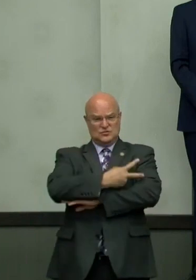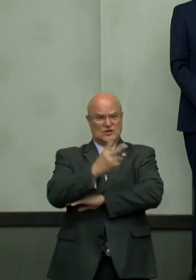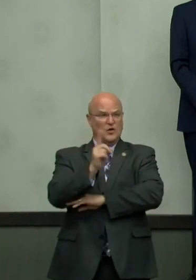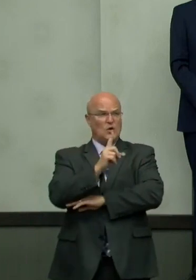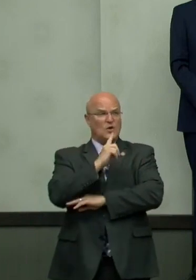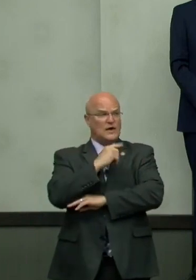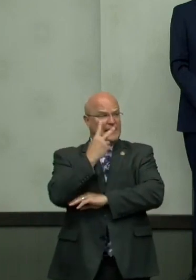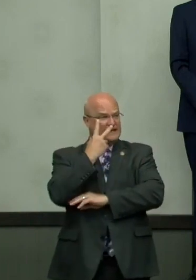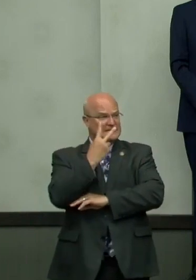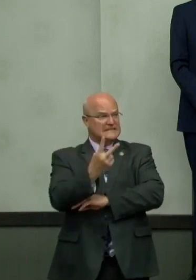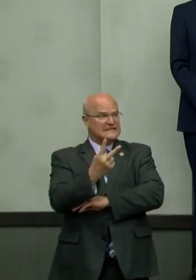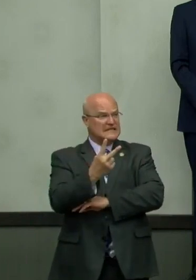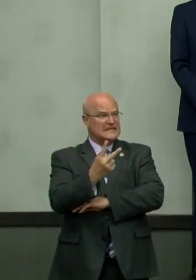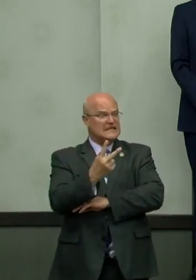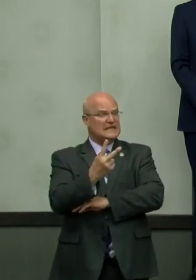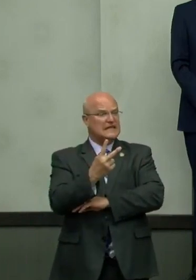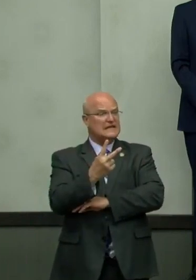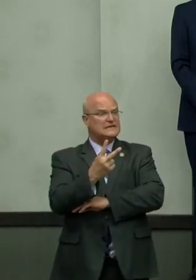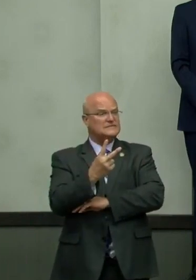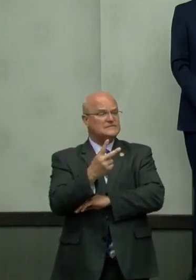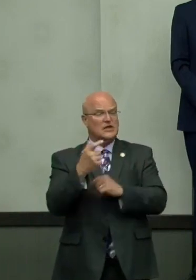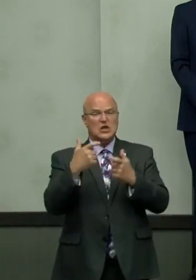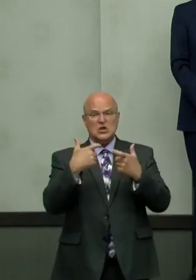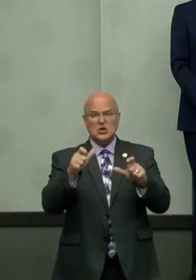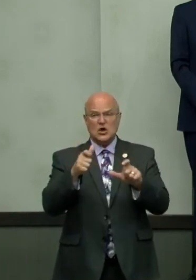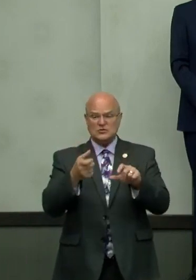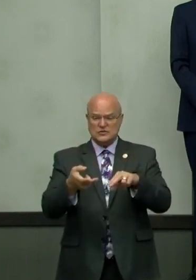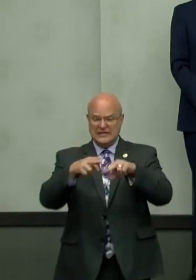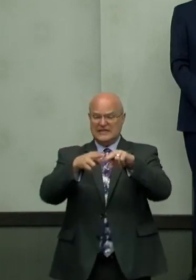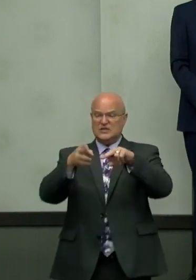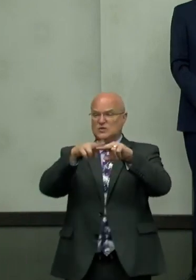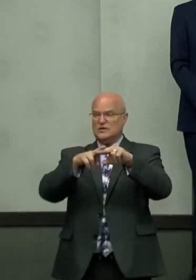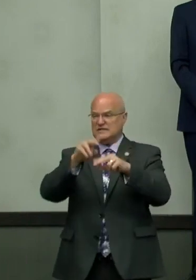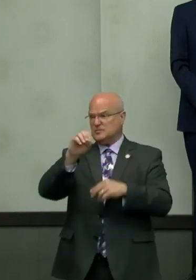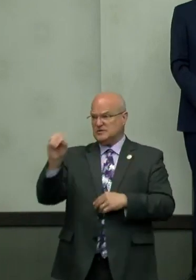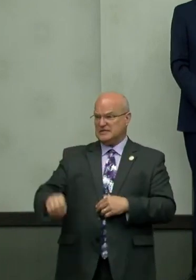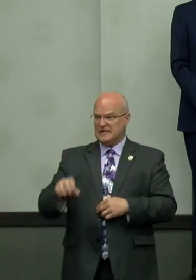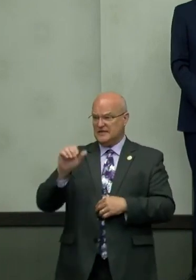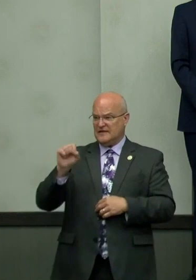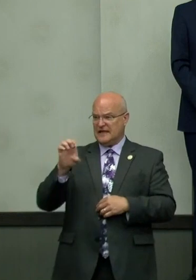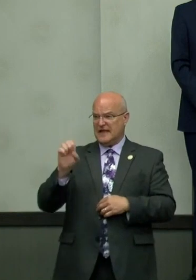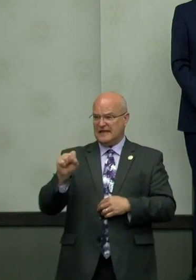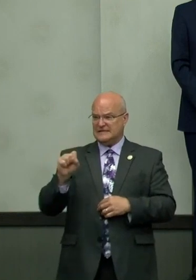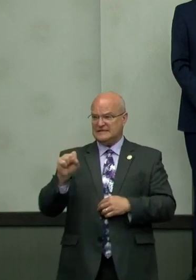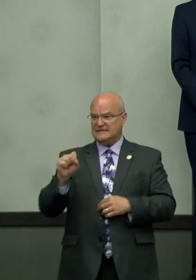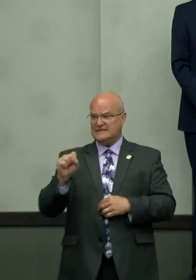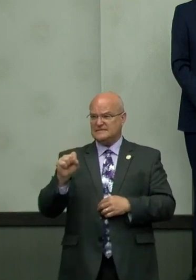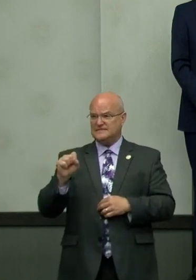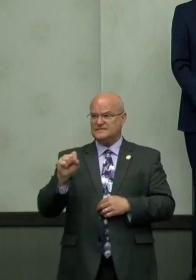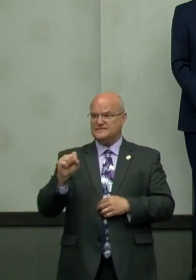where we had seen larger increases in percent of cases.